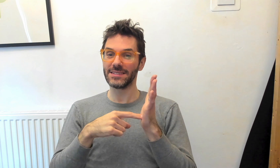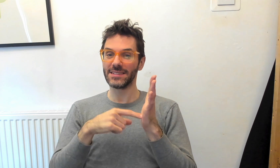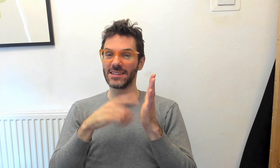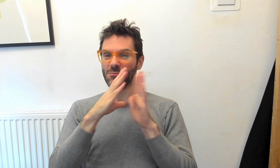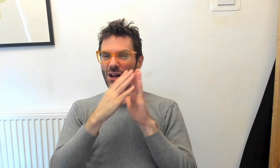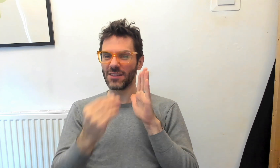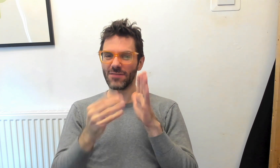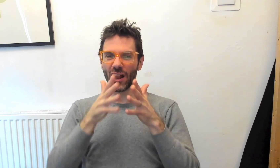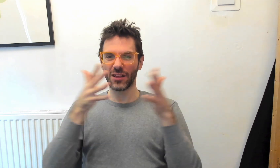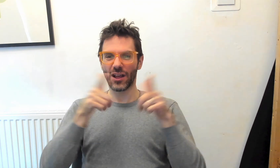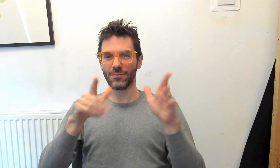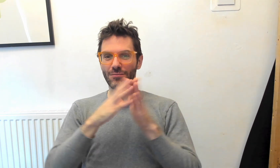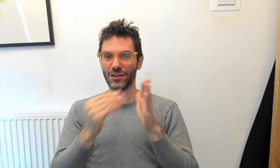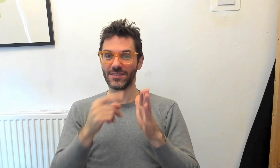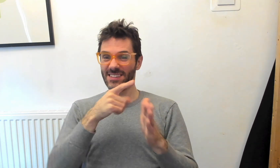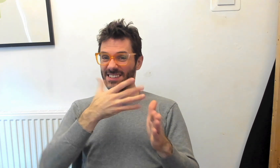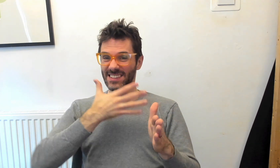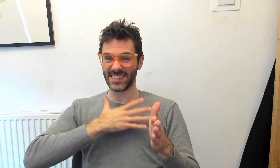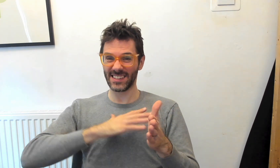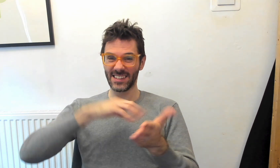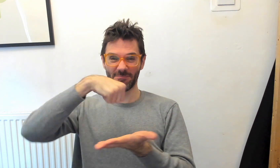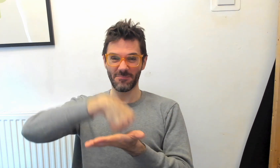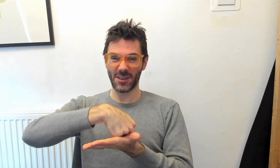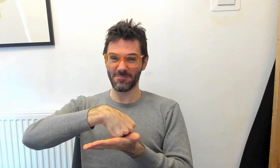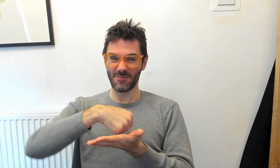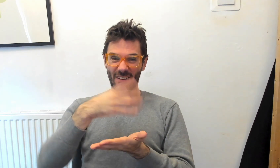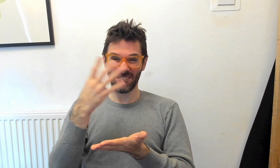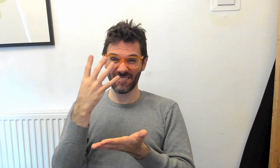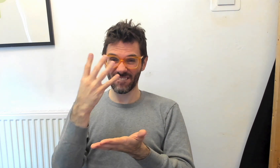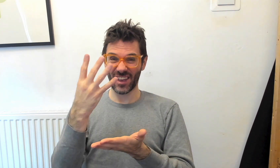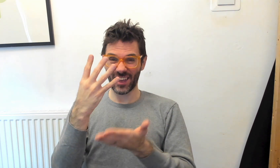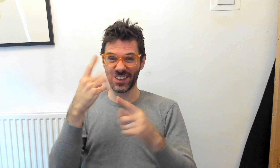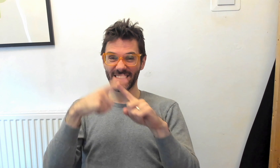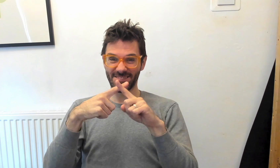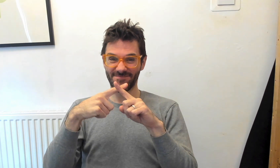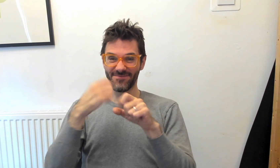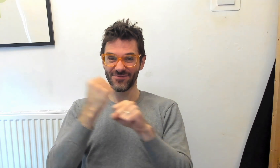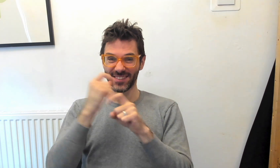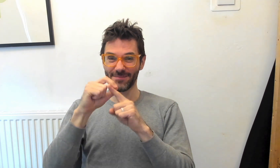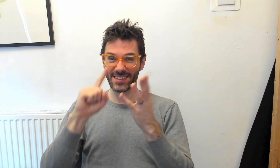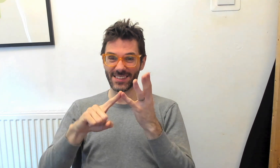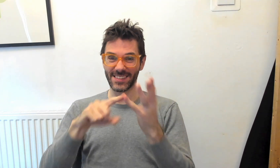ChatGPT, large language model, need a minimum of 4 GPUs.